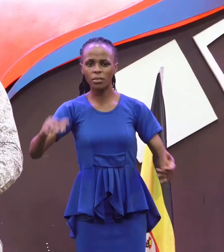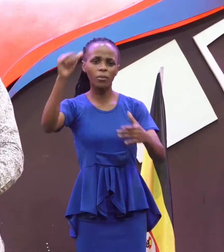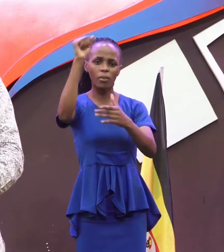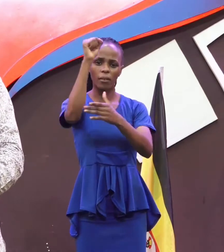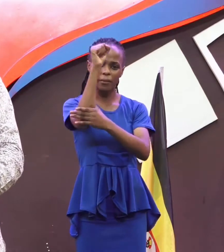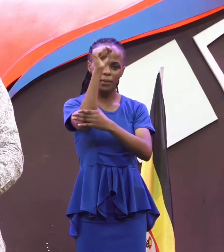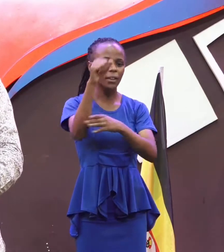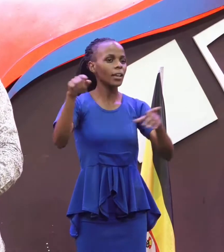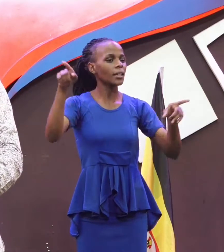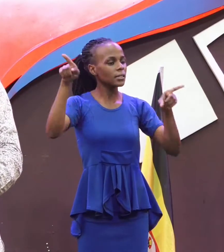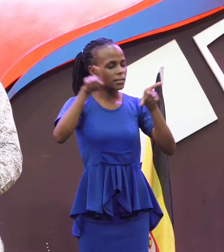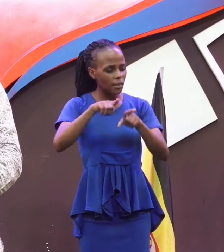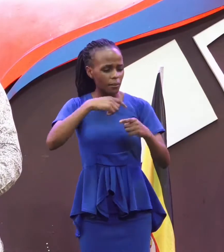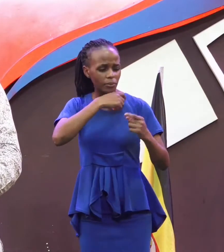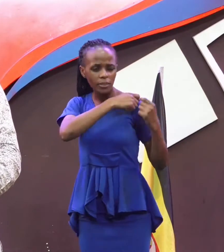seed